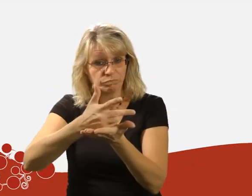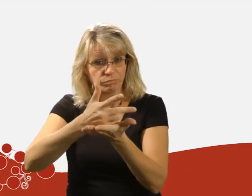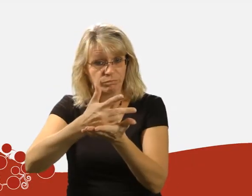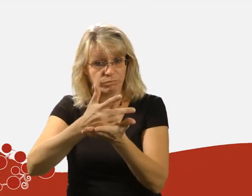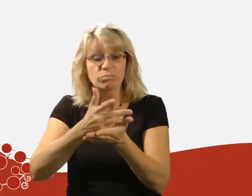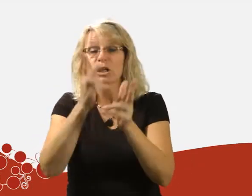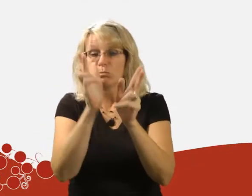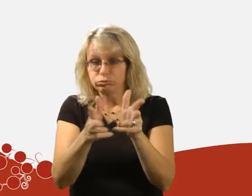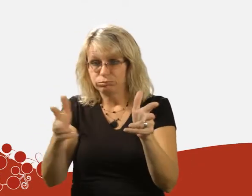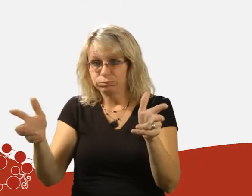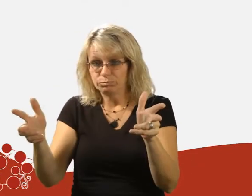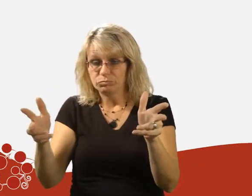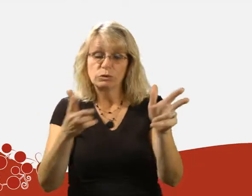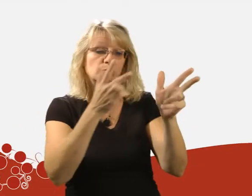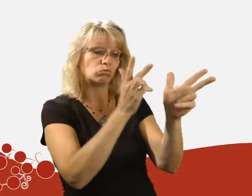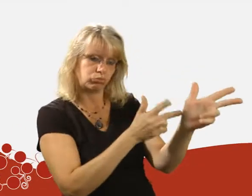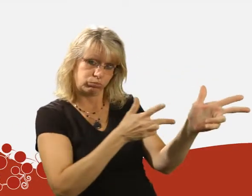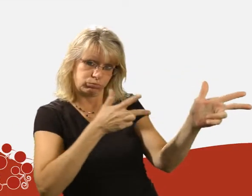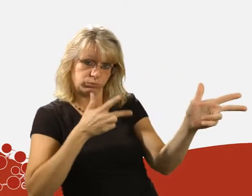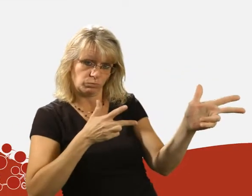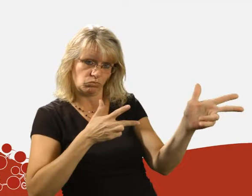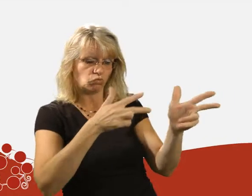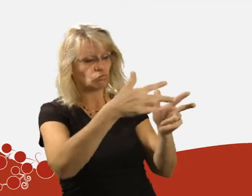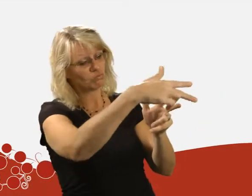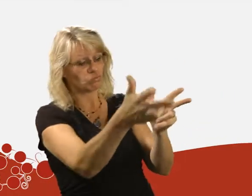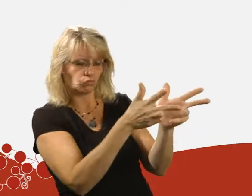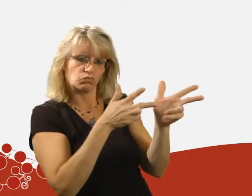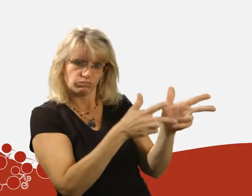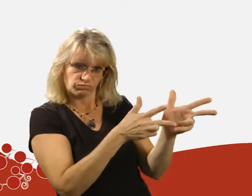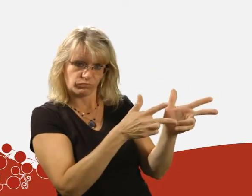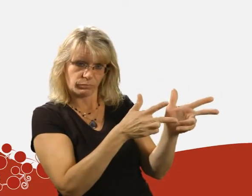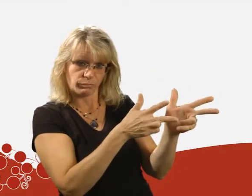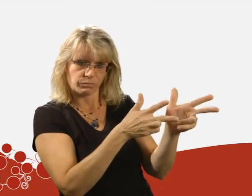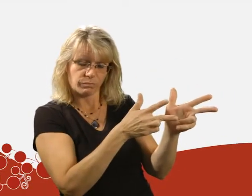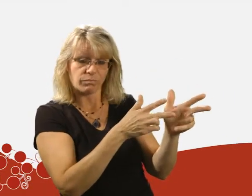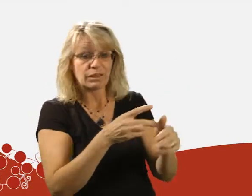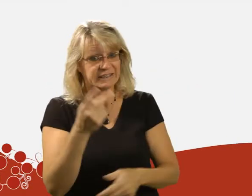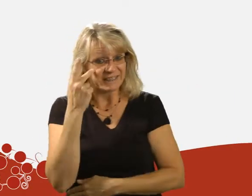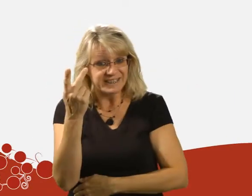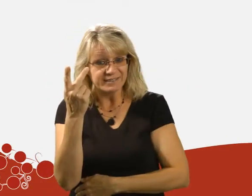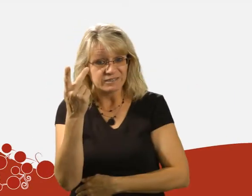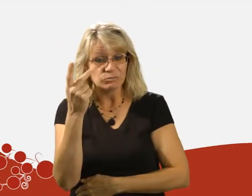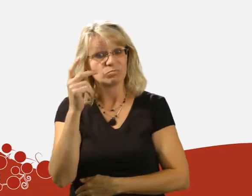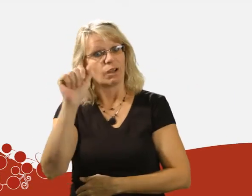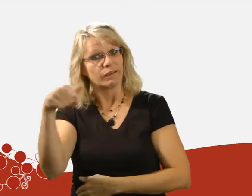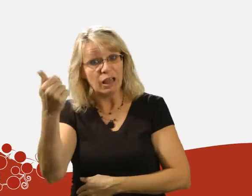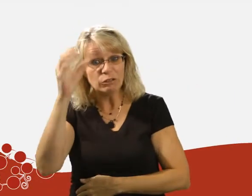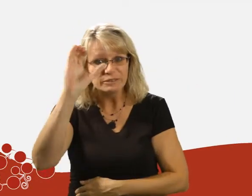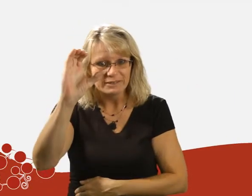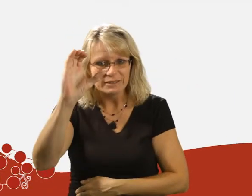parked in a row side by side or front to back. I can even show a car parallel parking. Another example is with the C